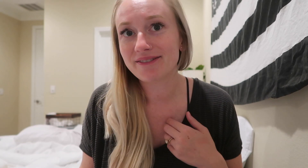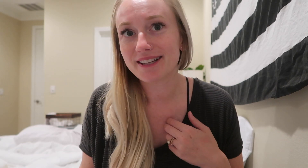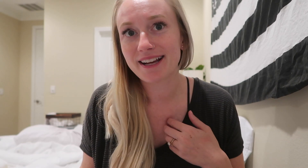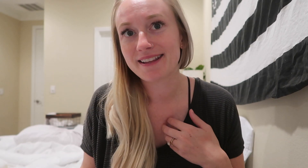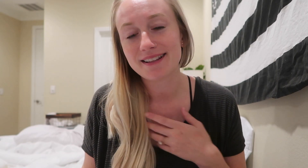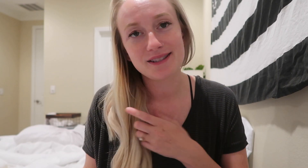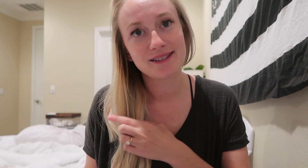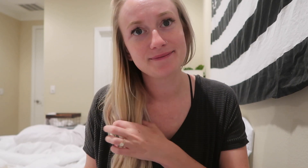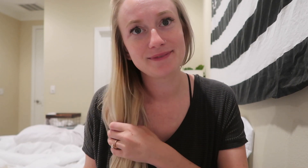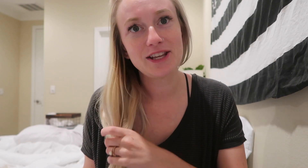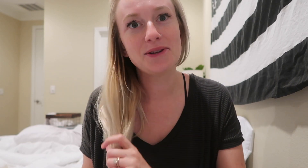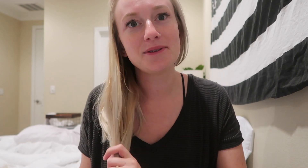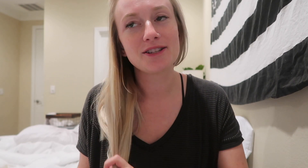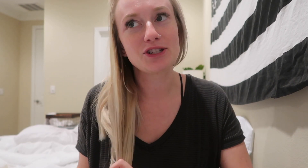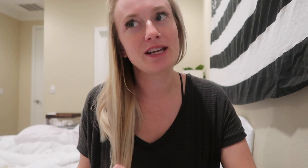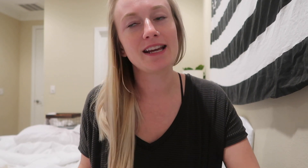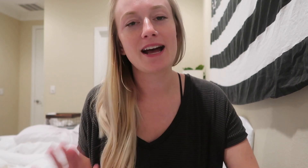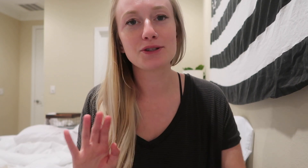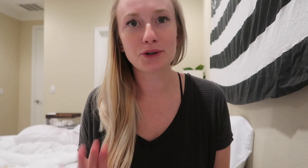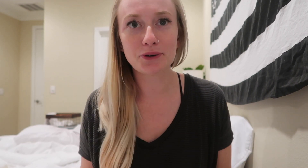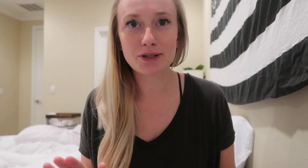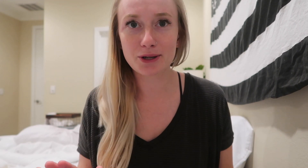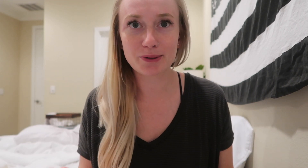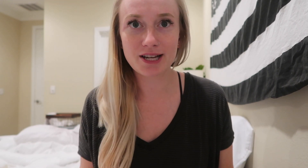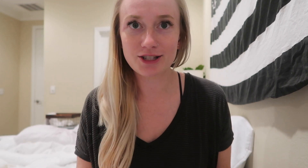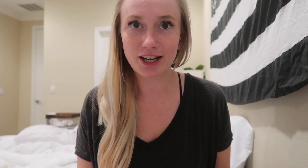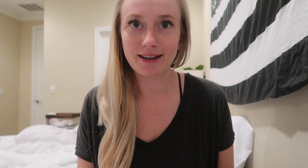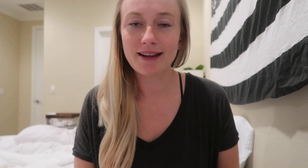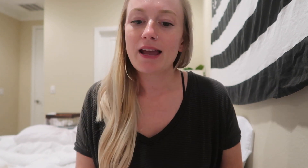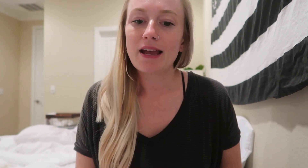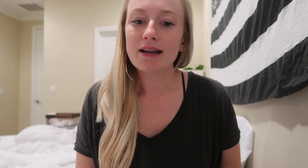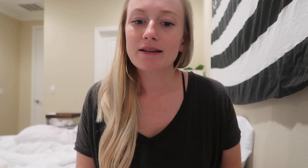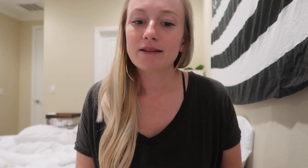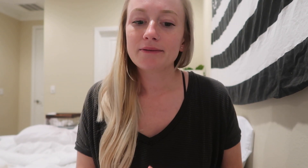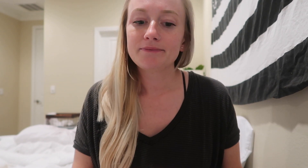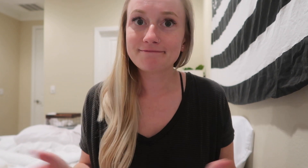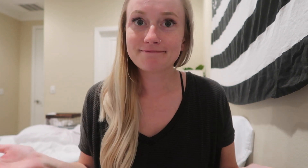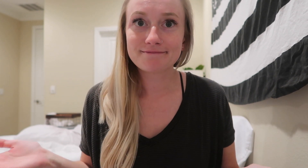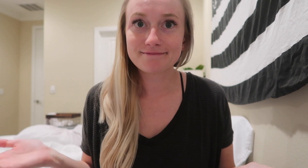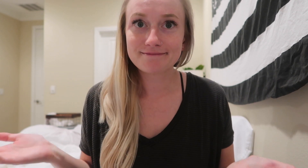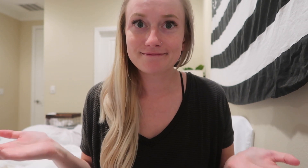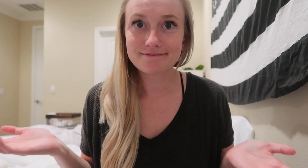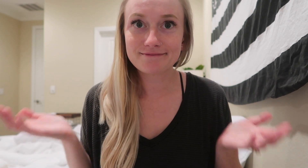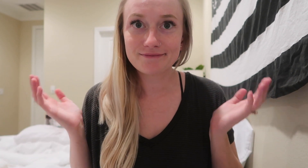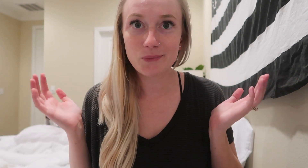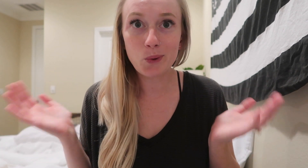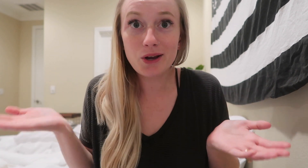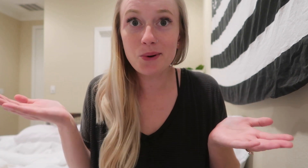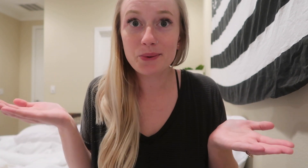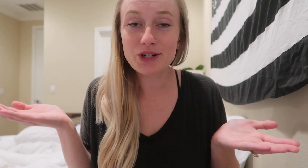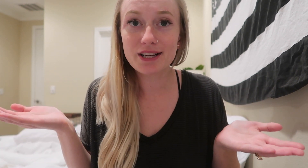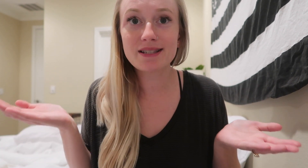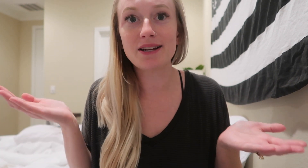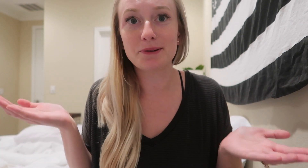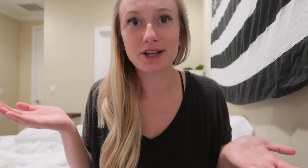it. I think it's cute that she has her own interpretation and we know what we're trying to say to each